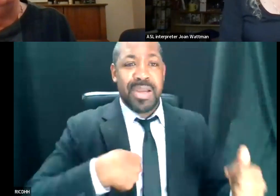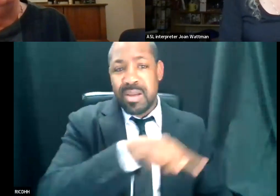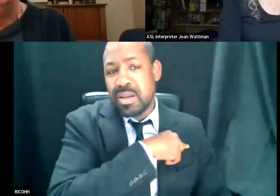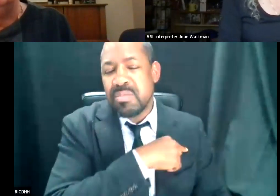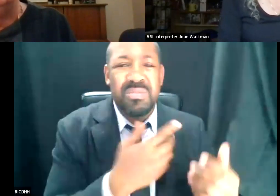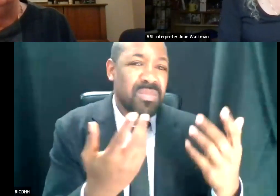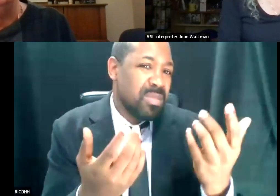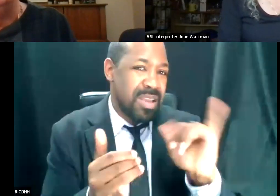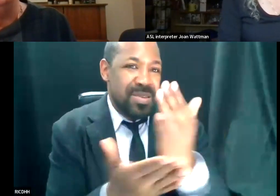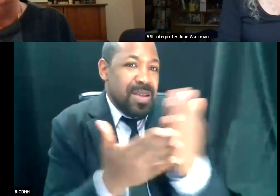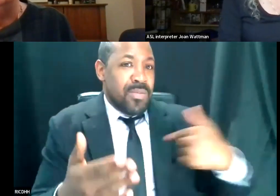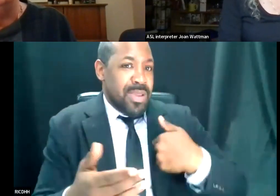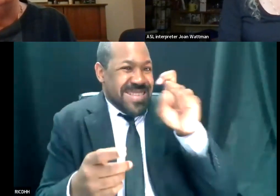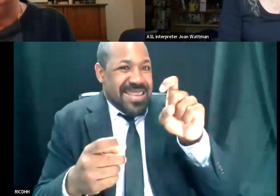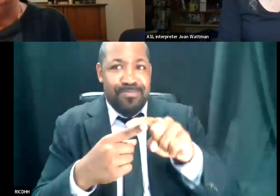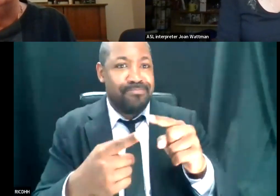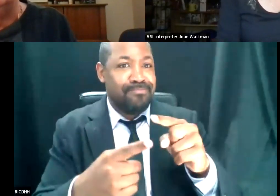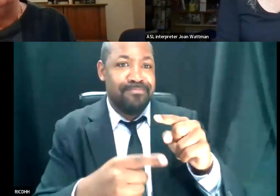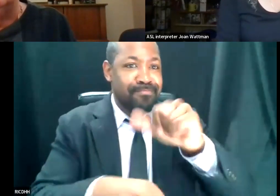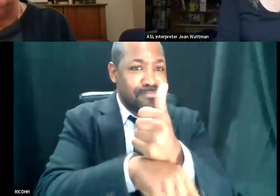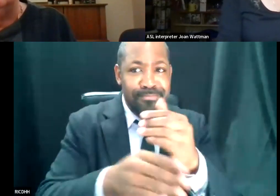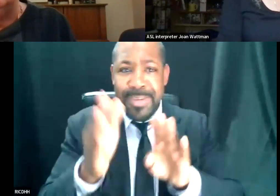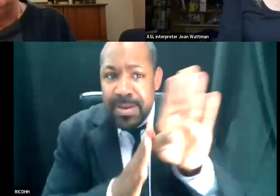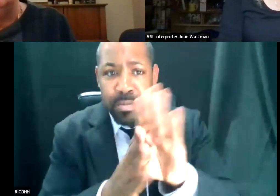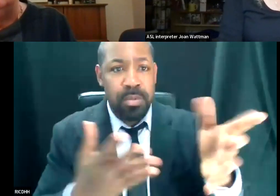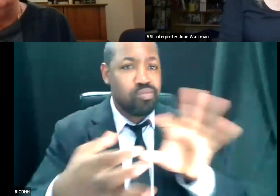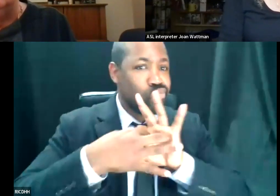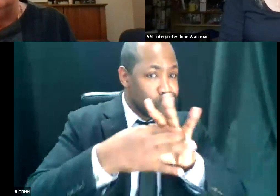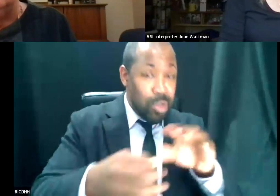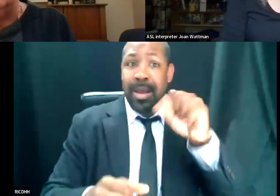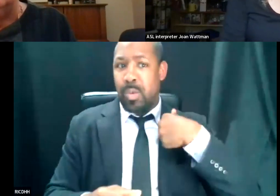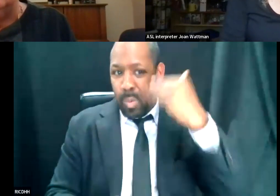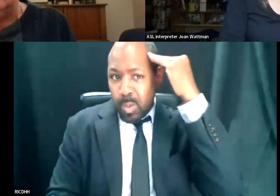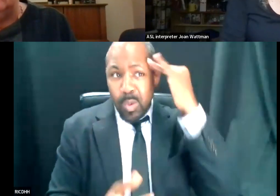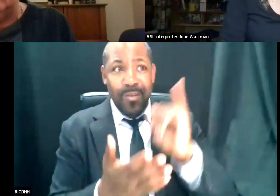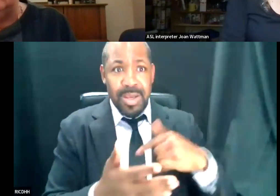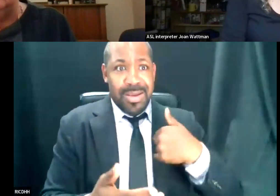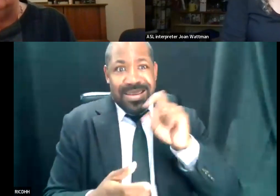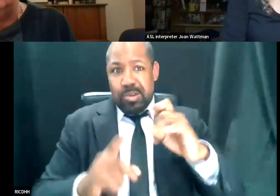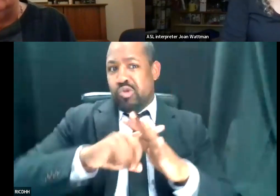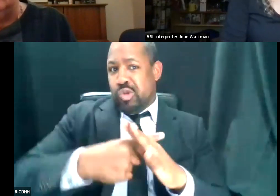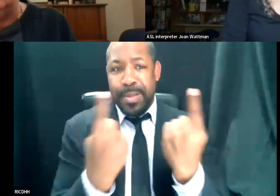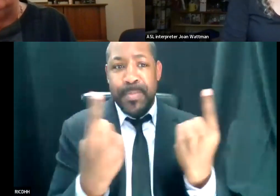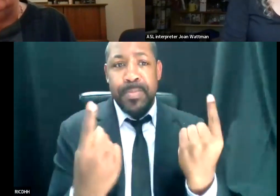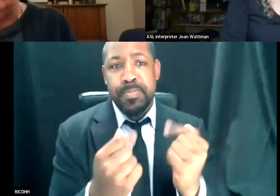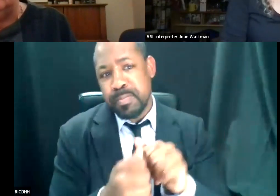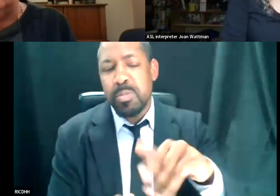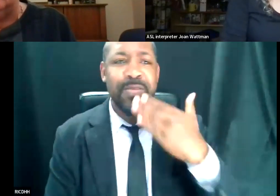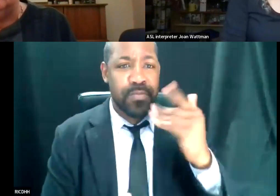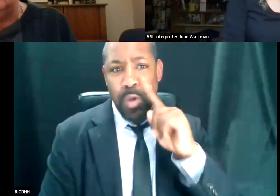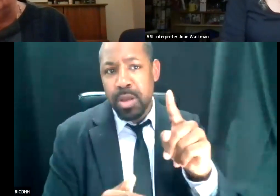be able to have something that can be supported by the community so that they can lobby as